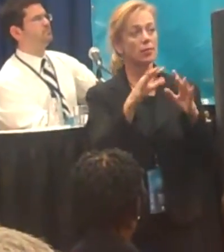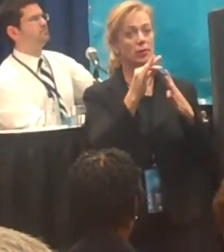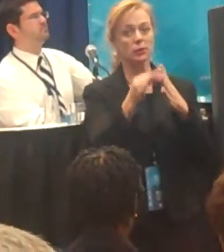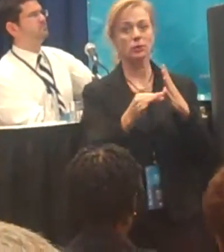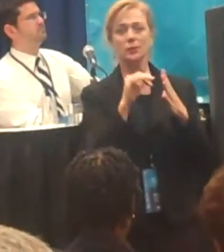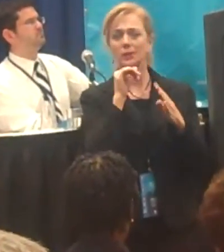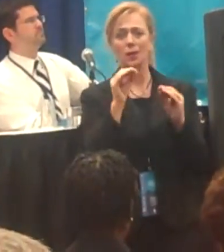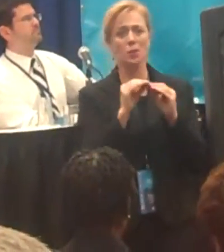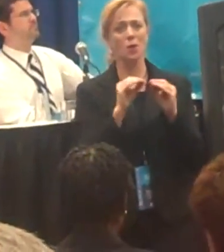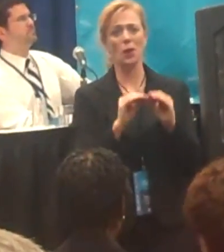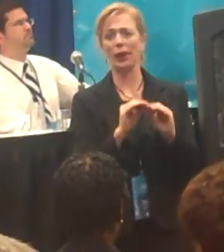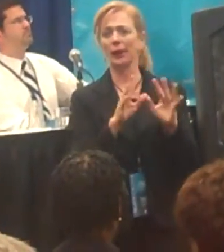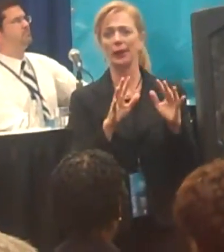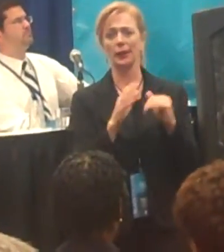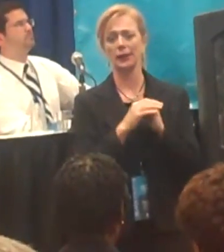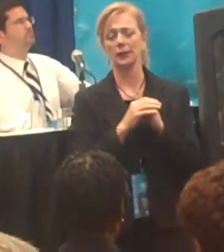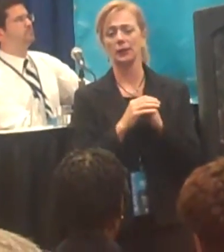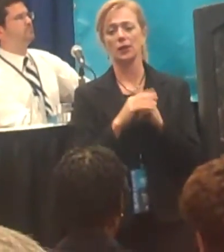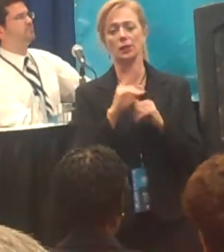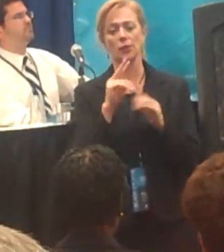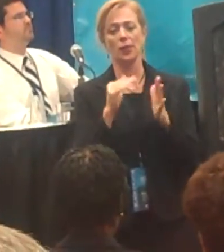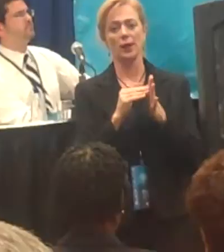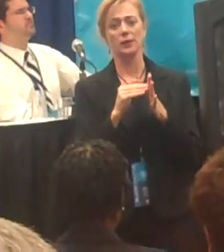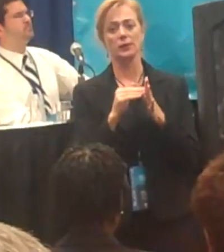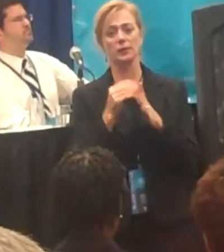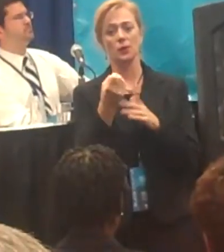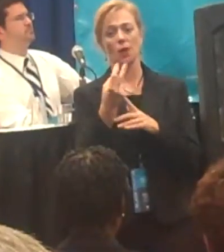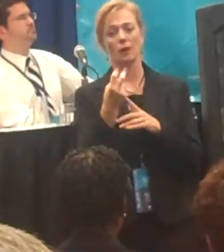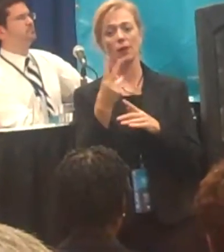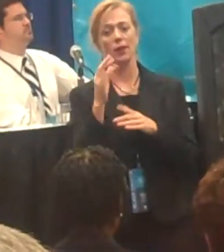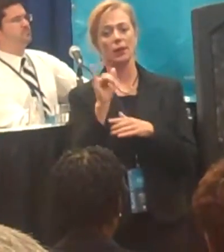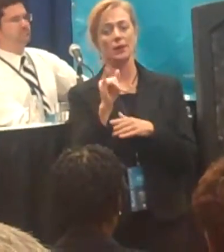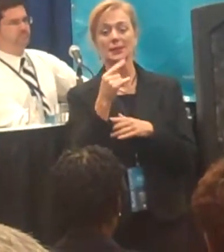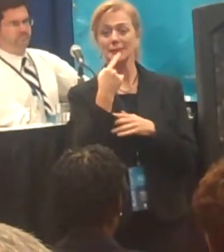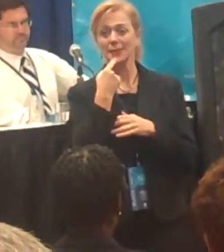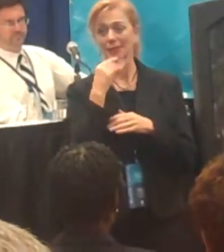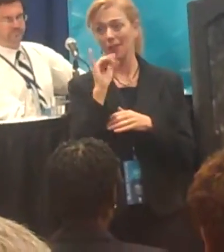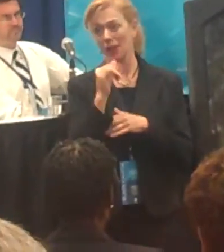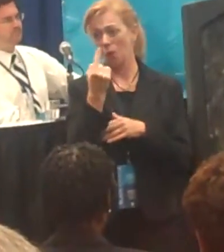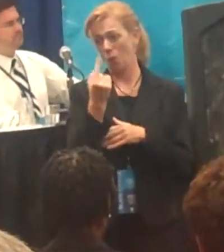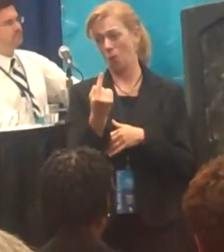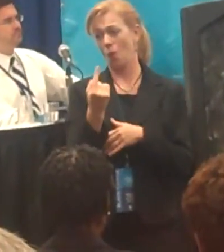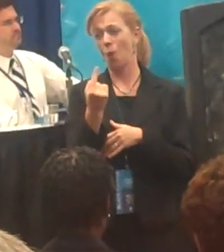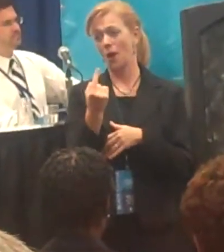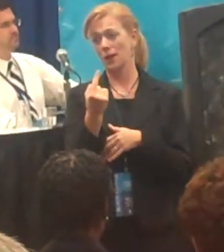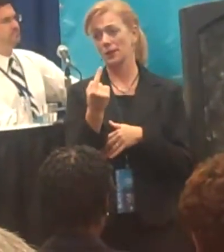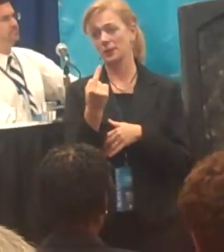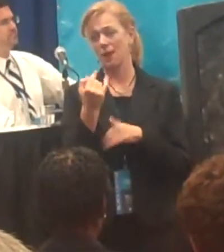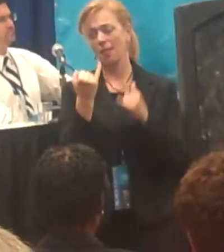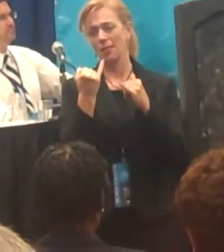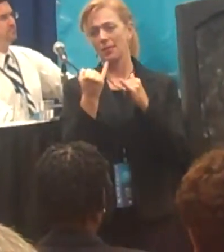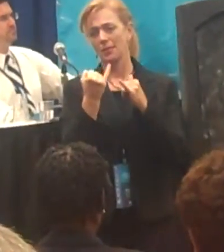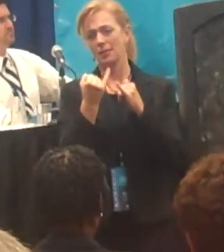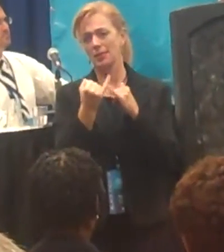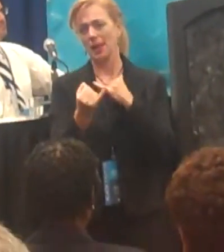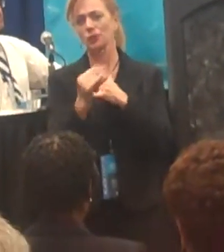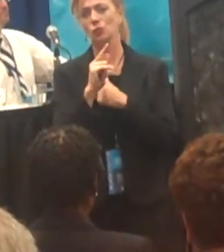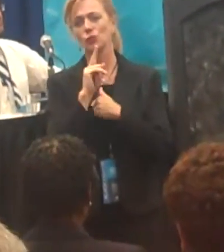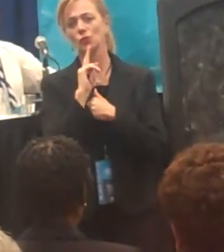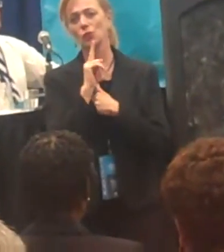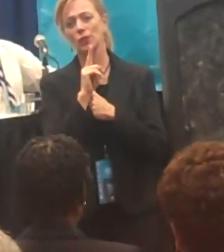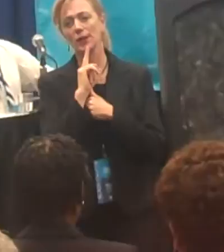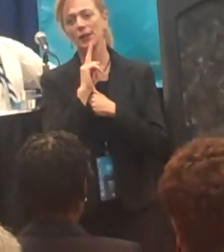any more clear in 2012. And may I just leave you with one last